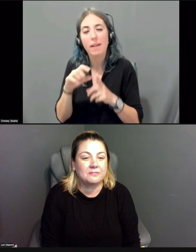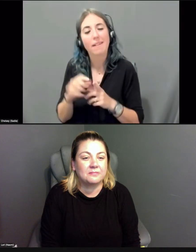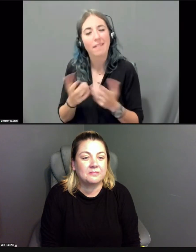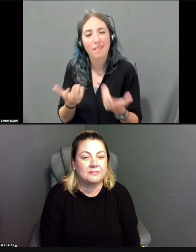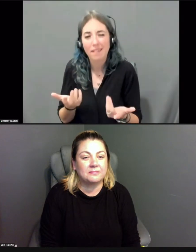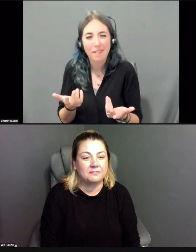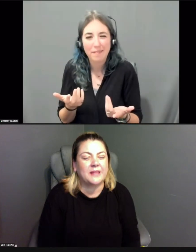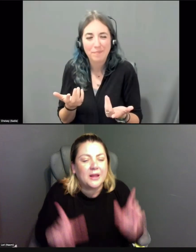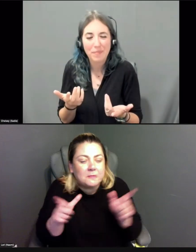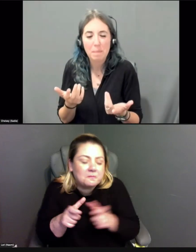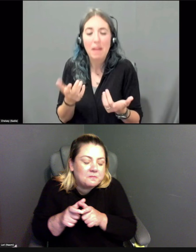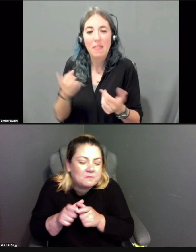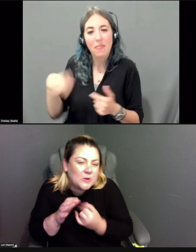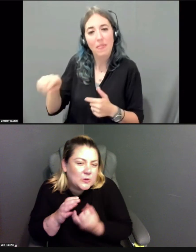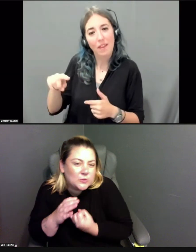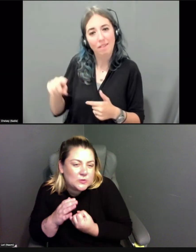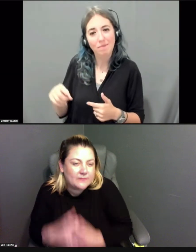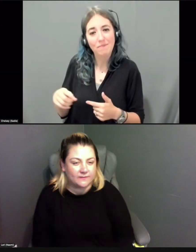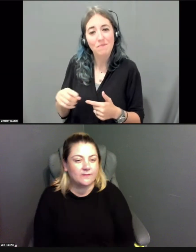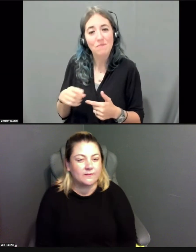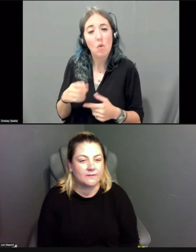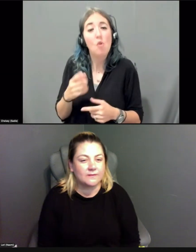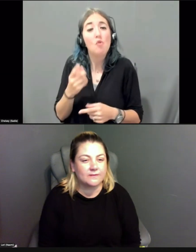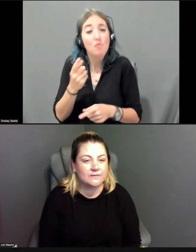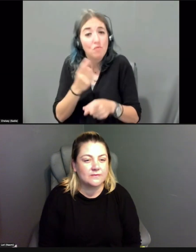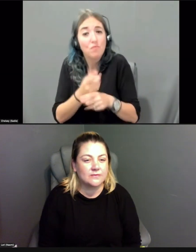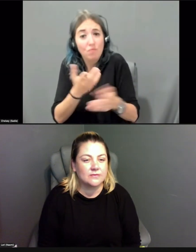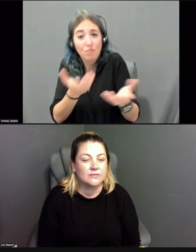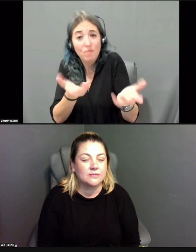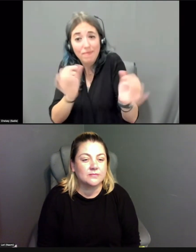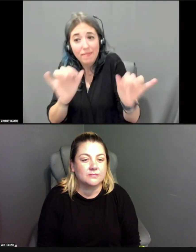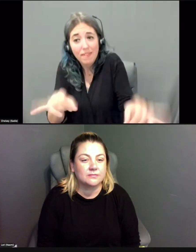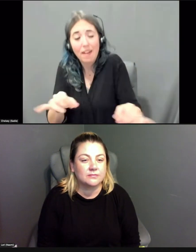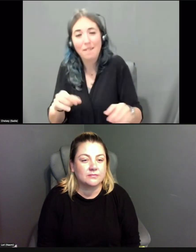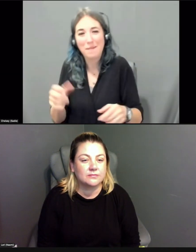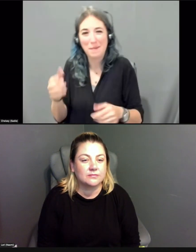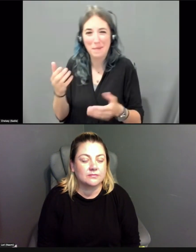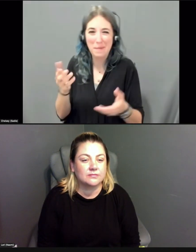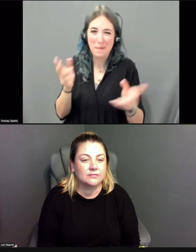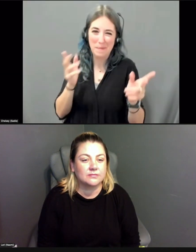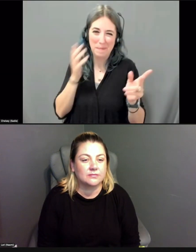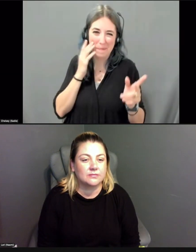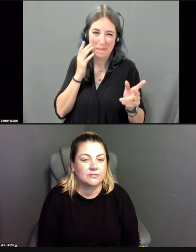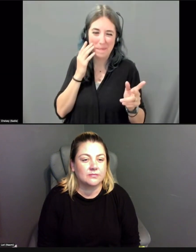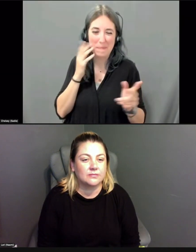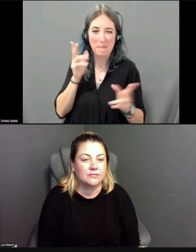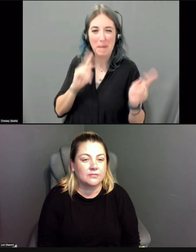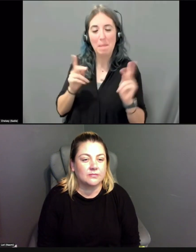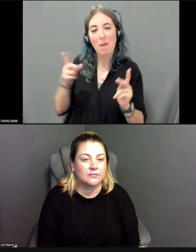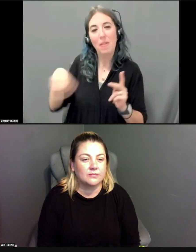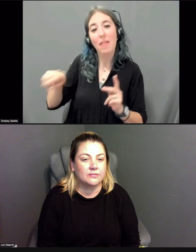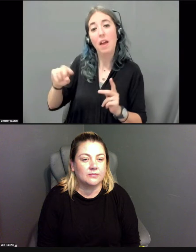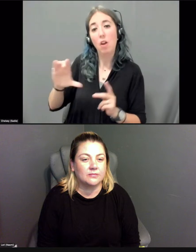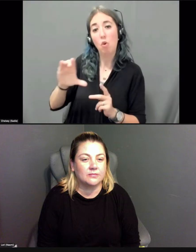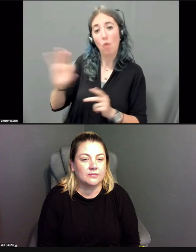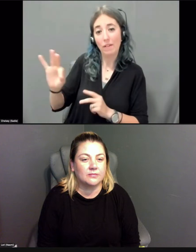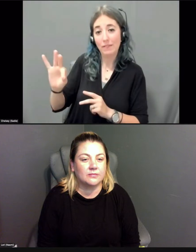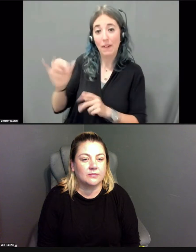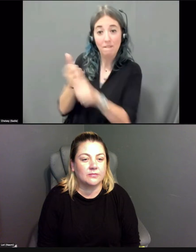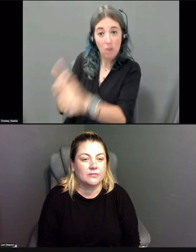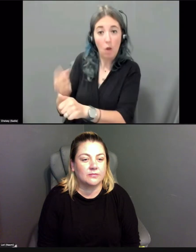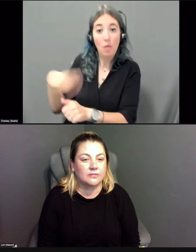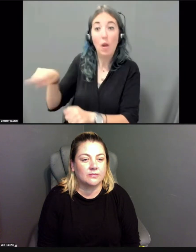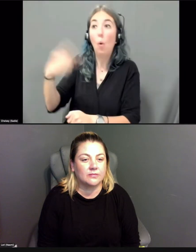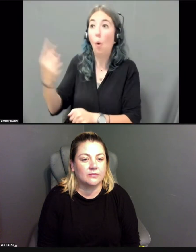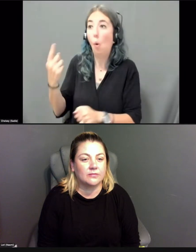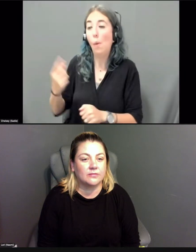very exclusive, and people who CrossFit, you know they do CrossFit because we talk about it all the time. But I have